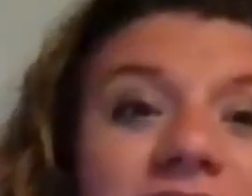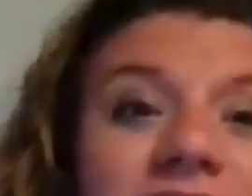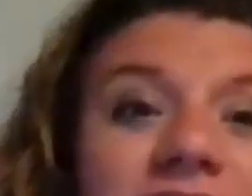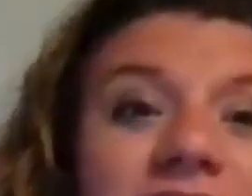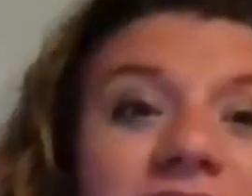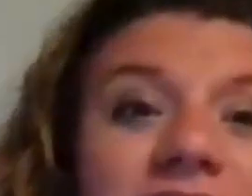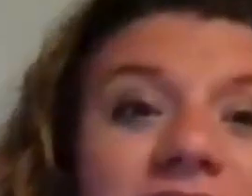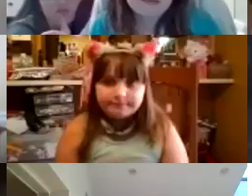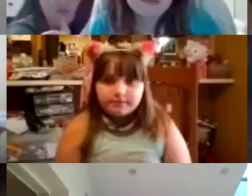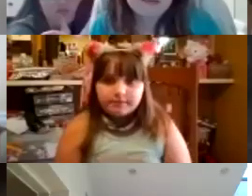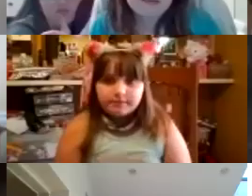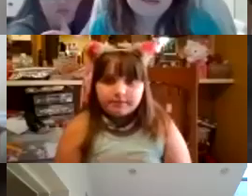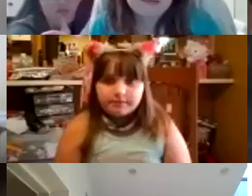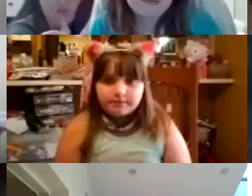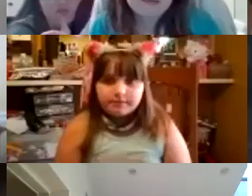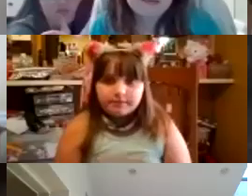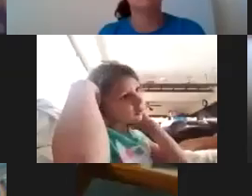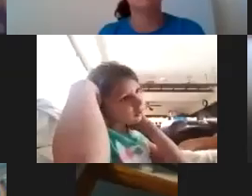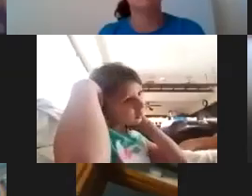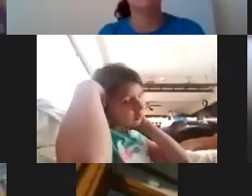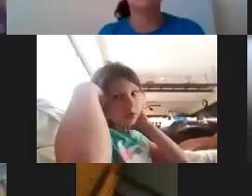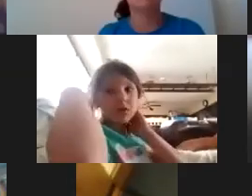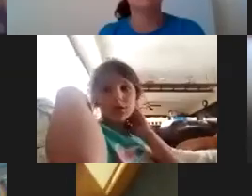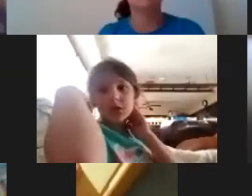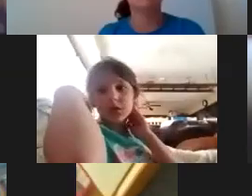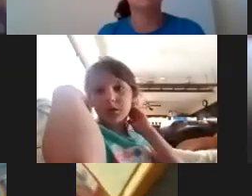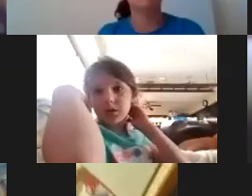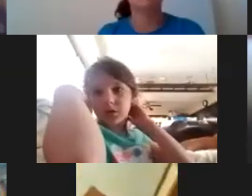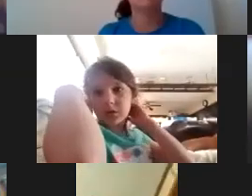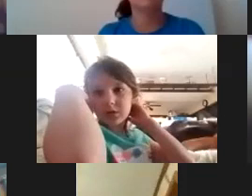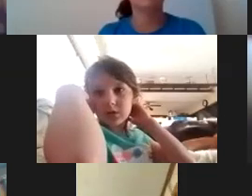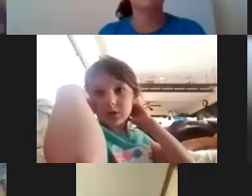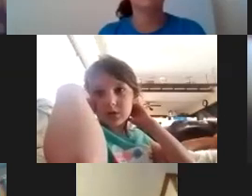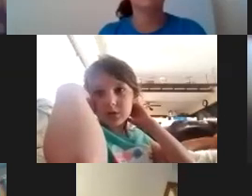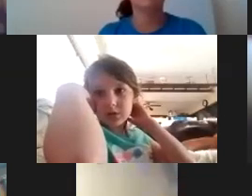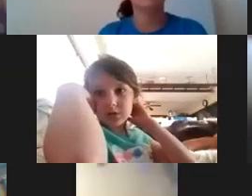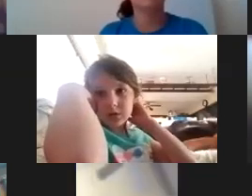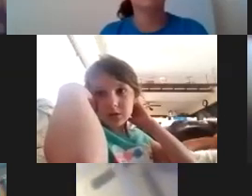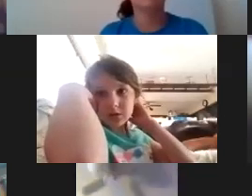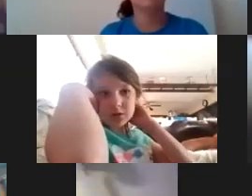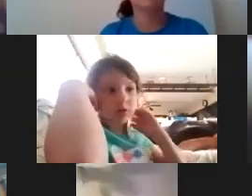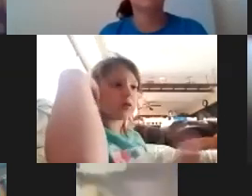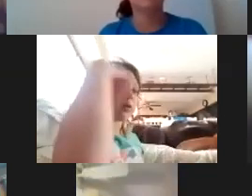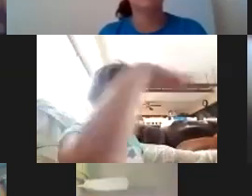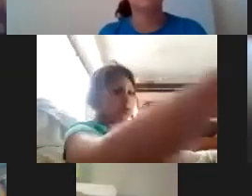talking. So if you look at the grand spectrum of things, American Sign Language is my first language if you follow the